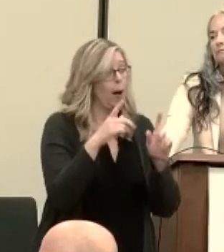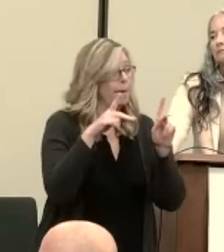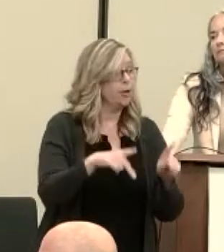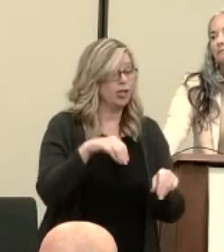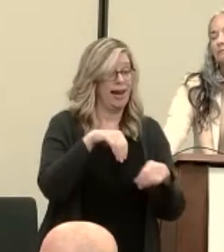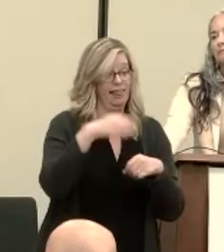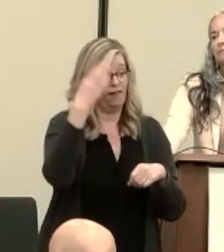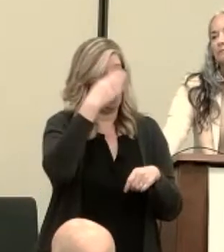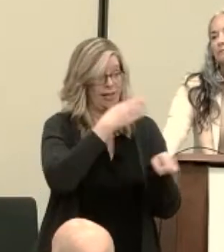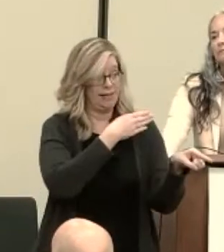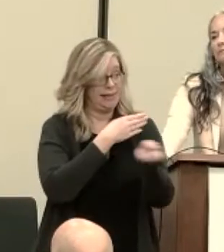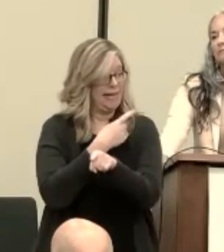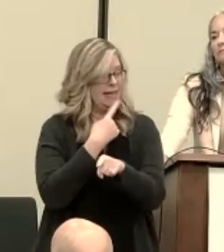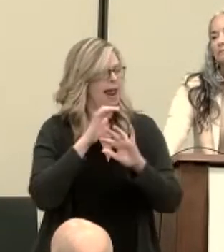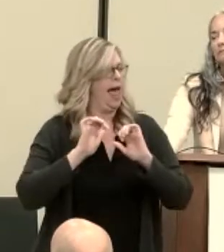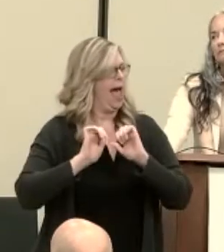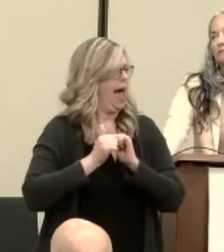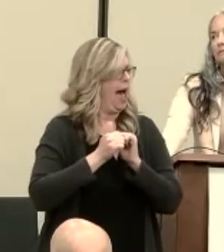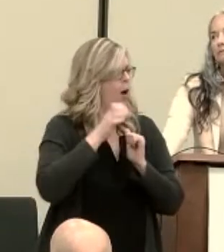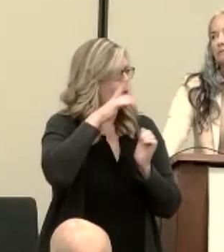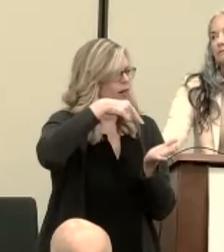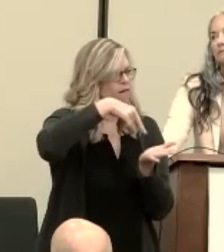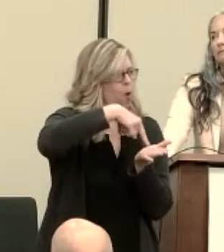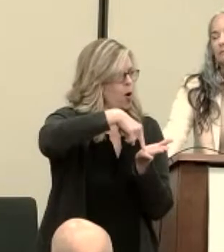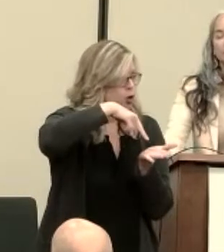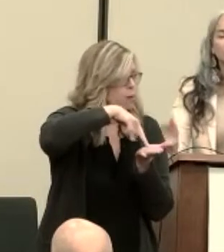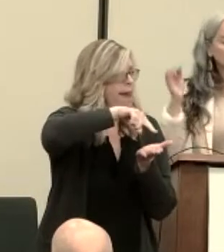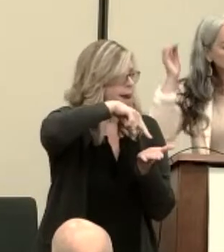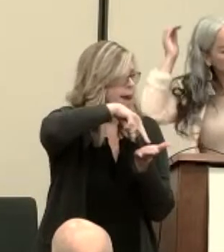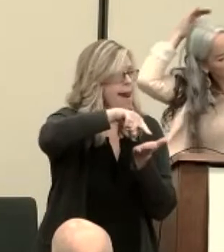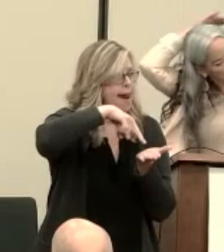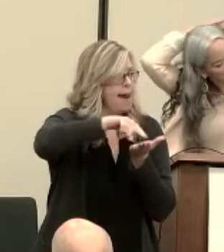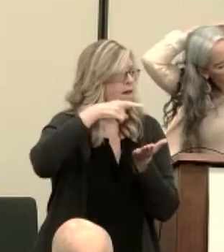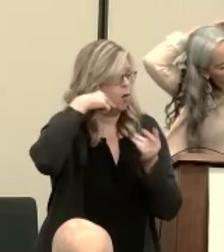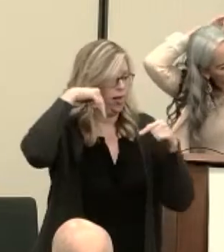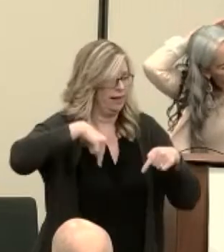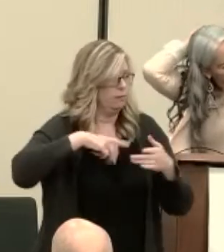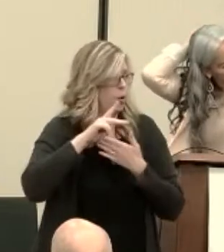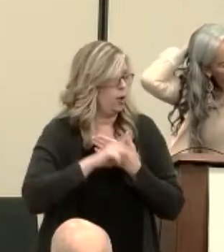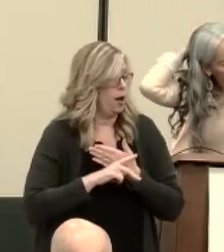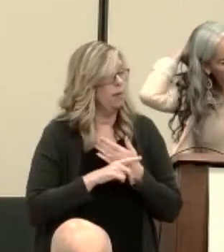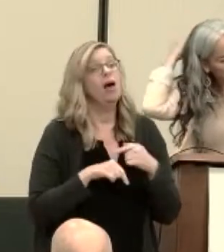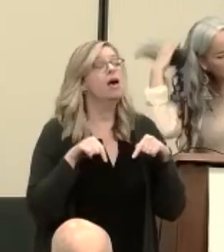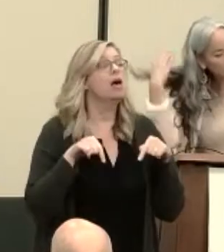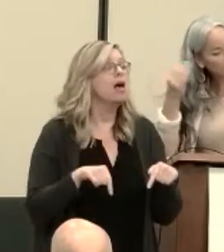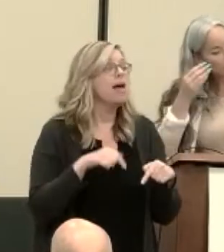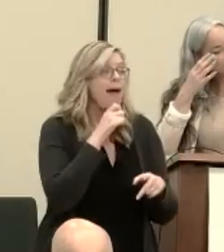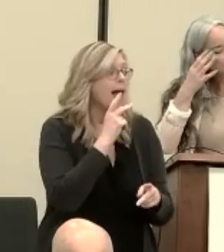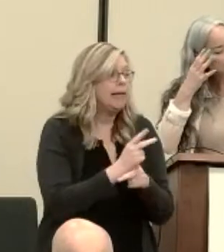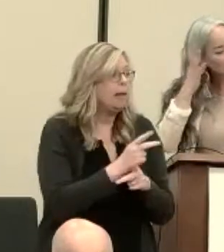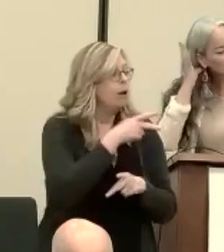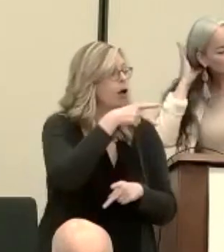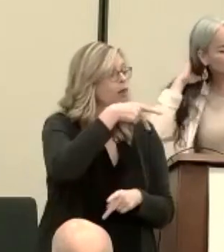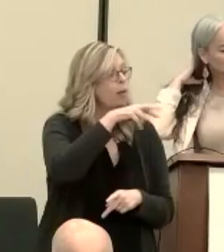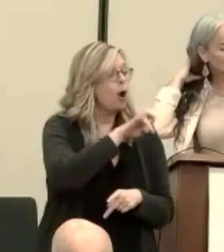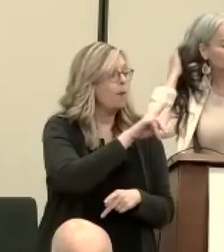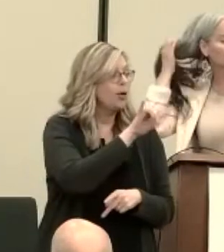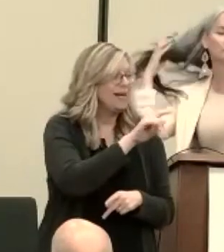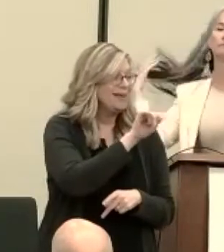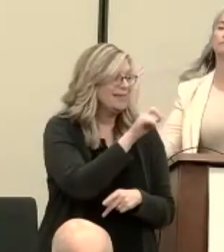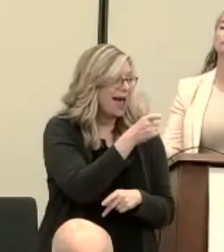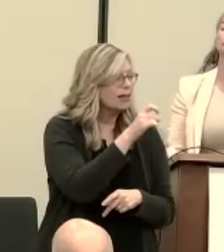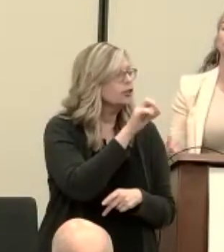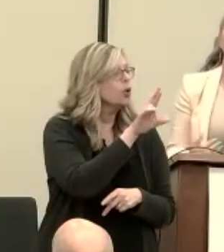asked how we're all going to pay for this. And one of the ways we're going to pay for this is that we're not going to keep the property tax rebates. We're going to end those, except